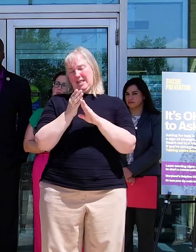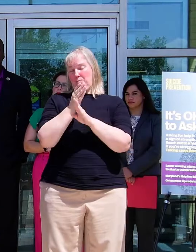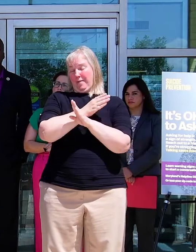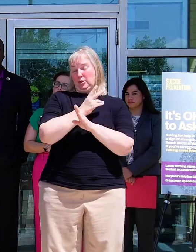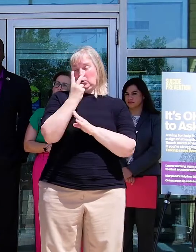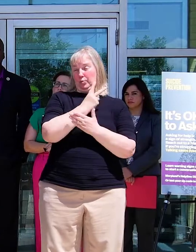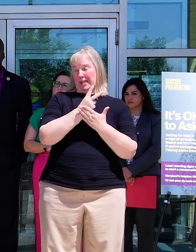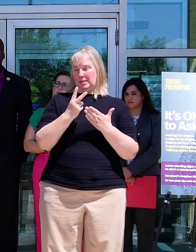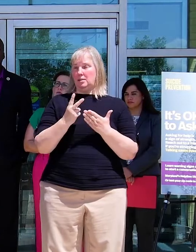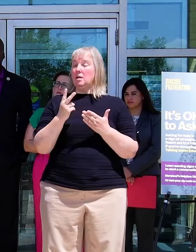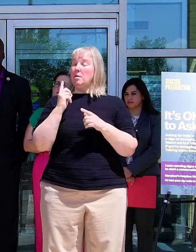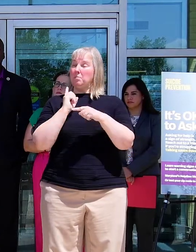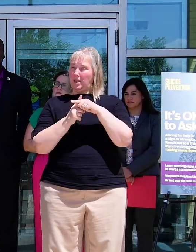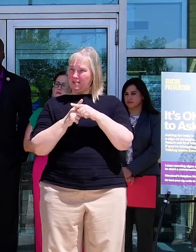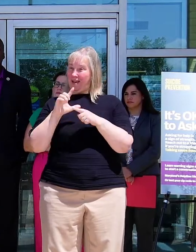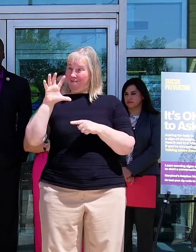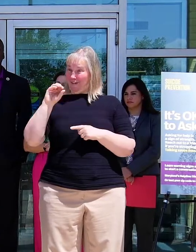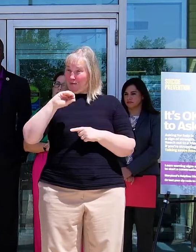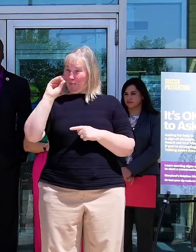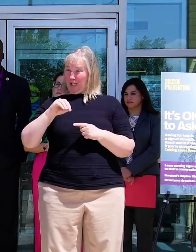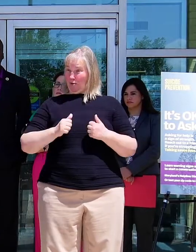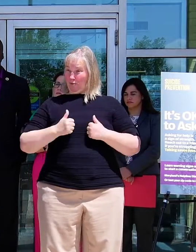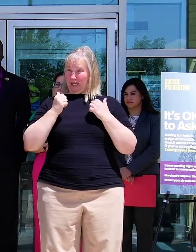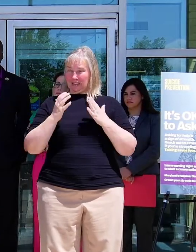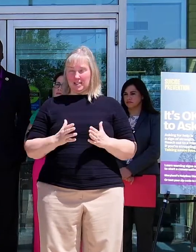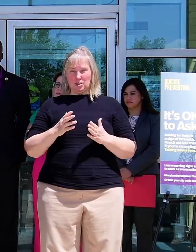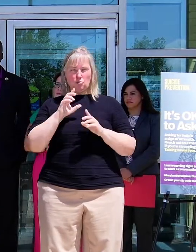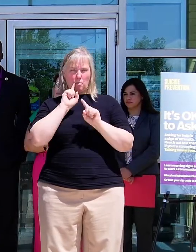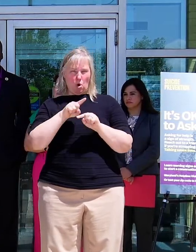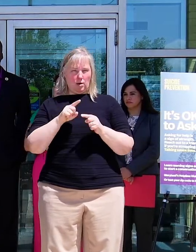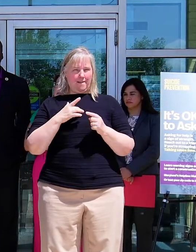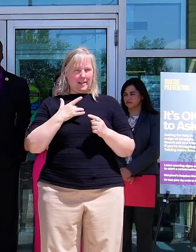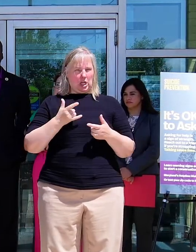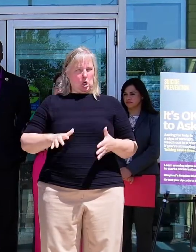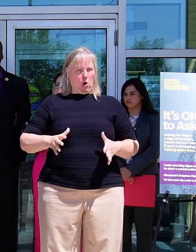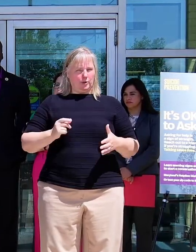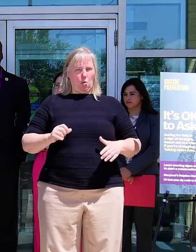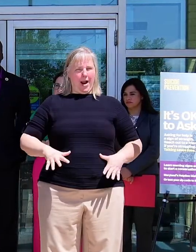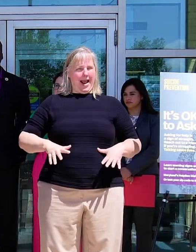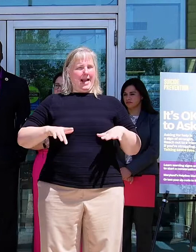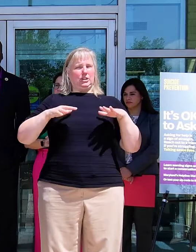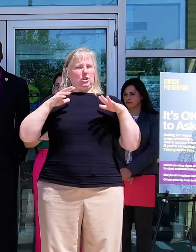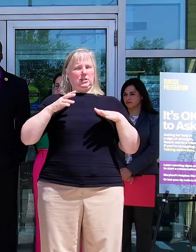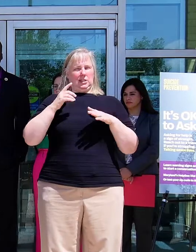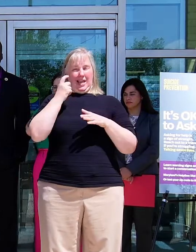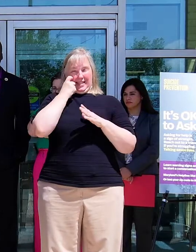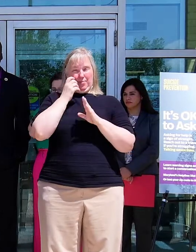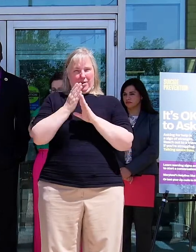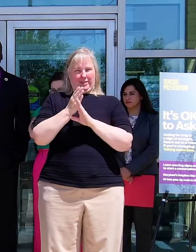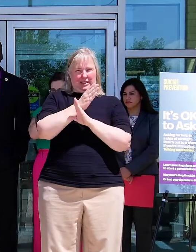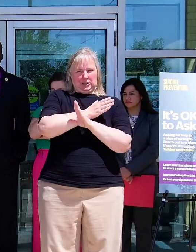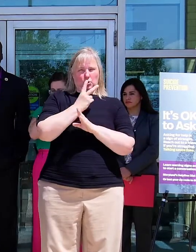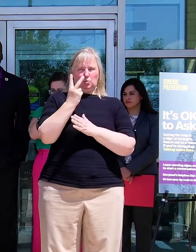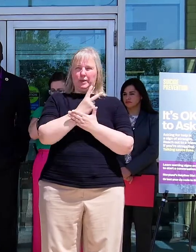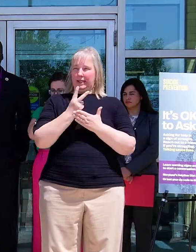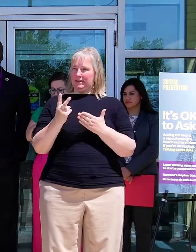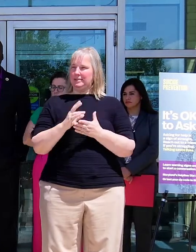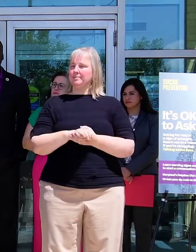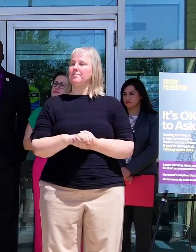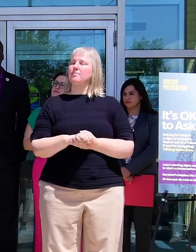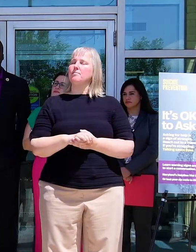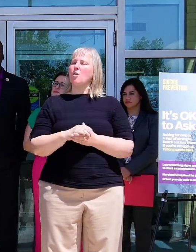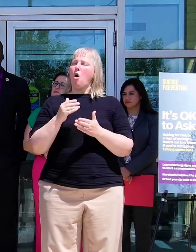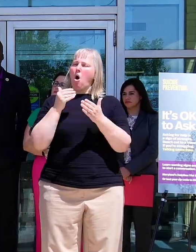Furthermore, 50% of residents reported nervous or anxious in the previous 2 weeks.